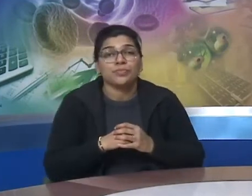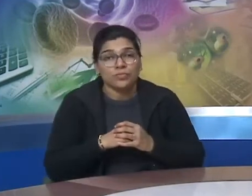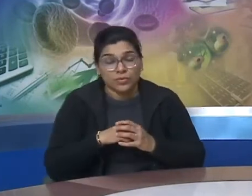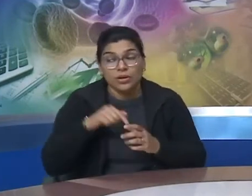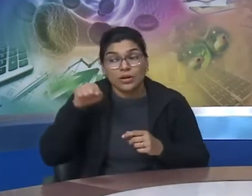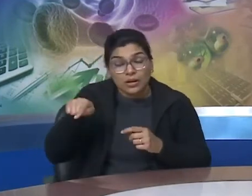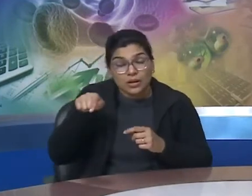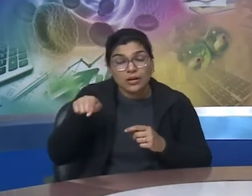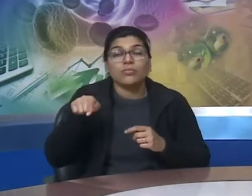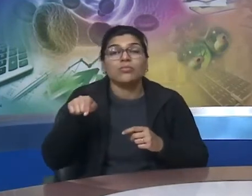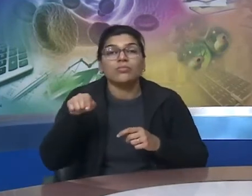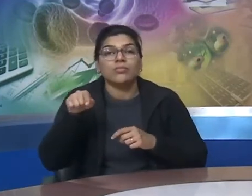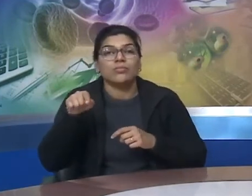said,